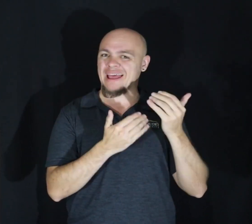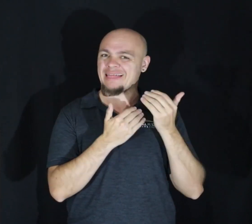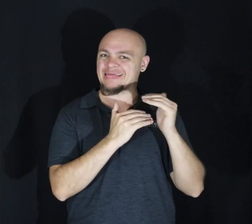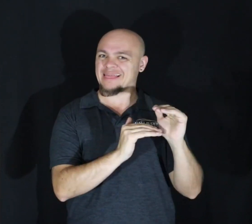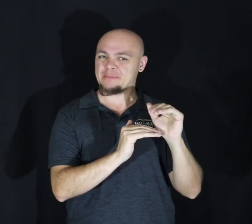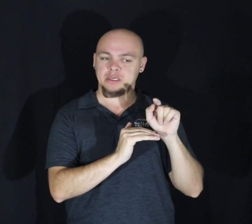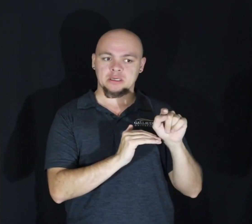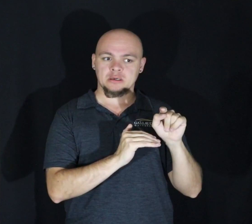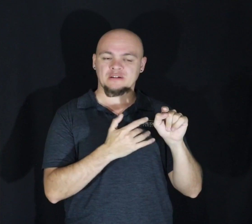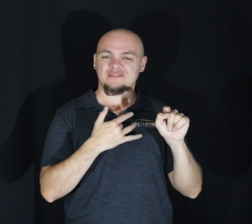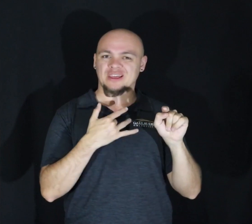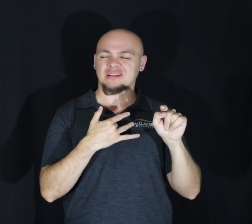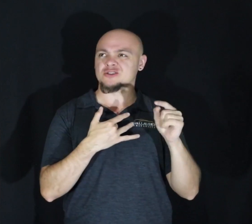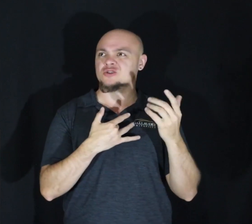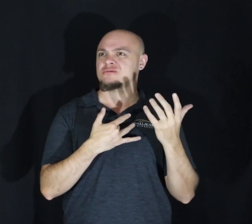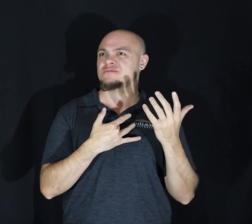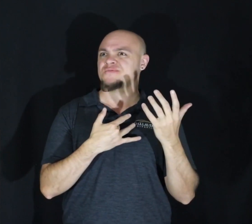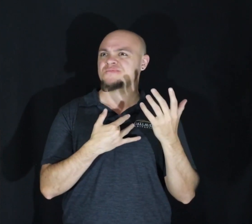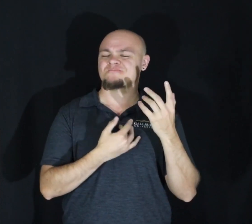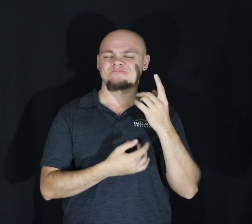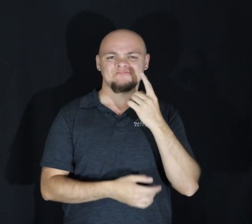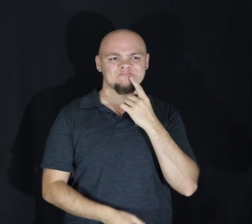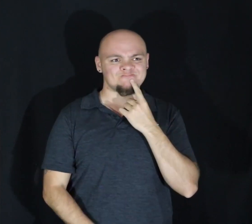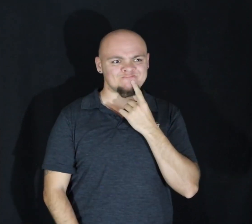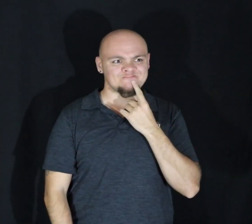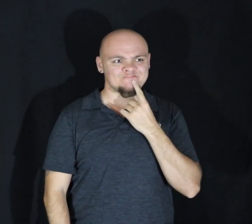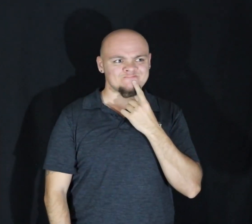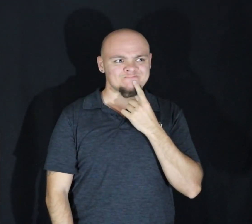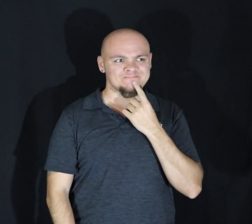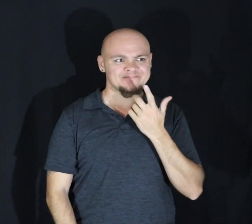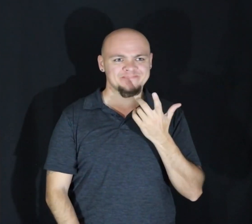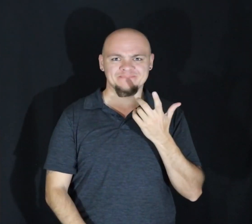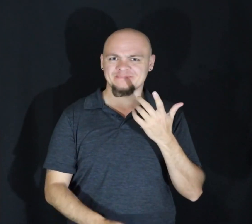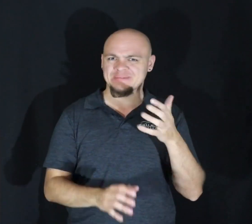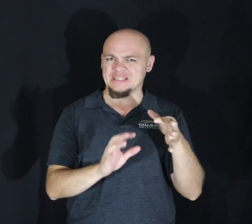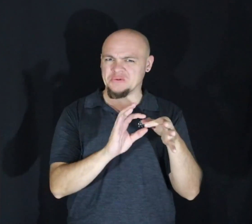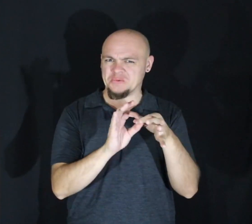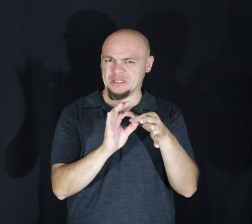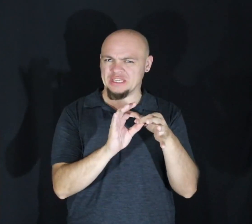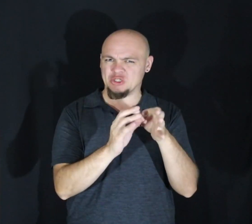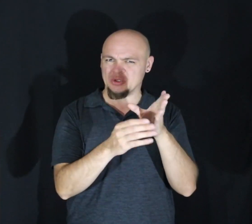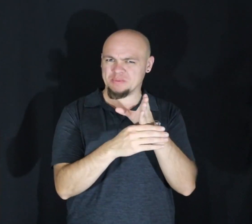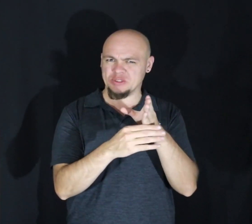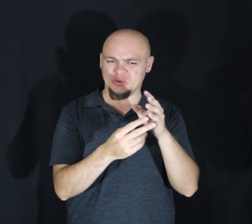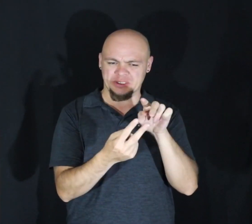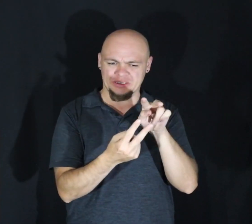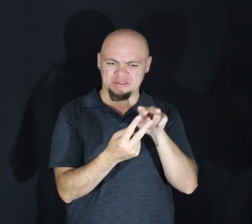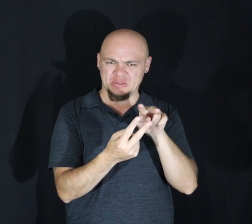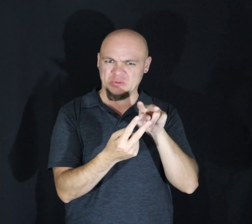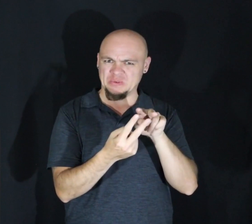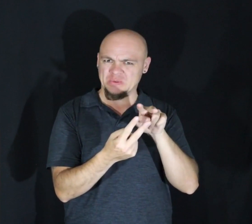label left me wondering, is there a relationship here between the two?